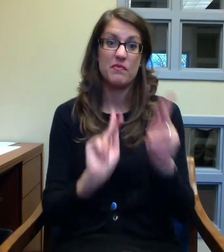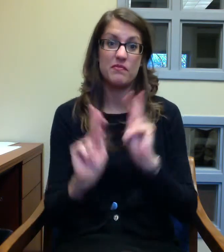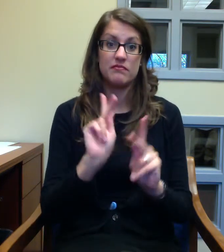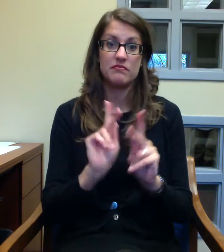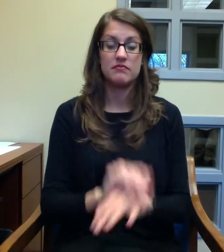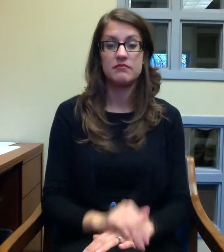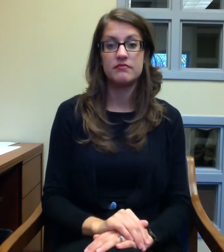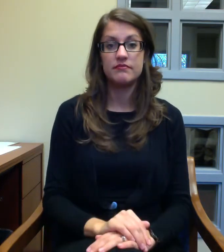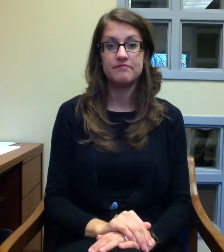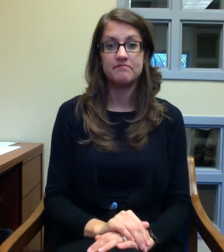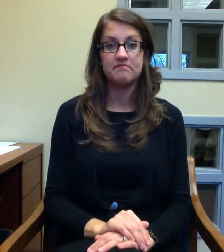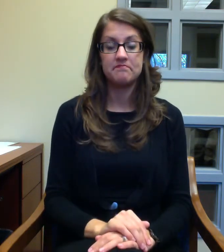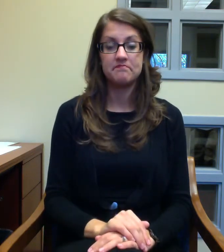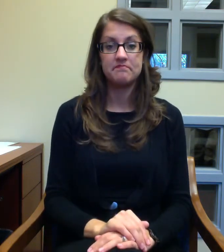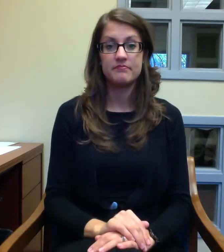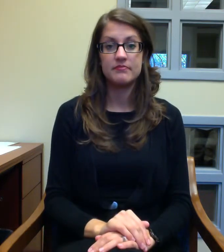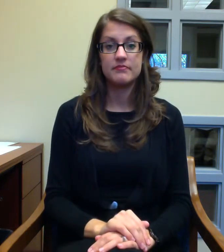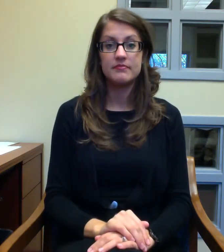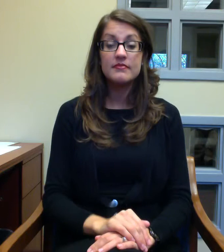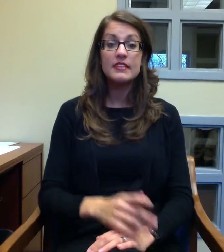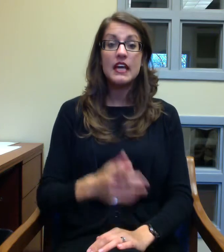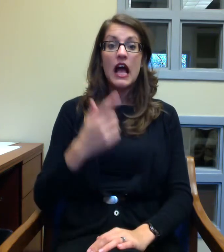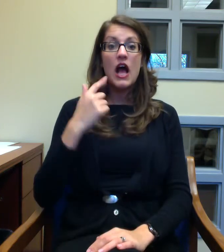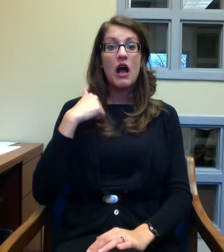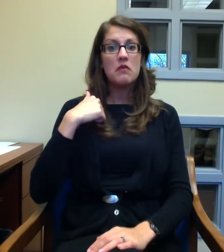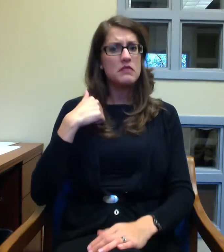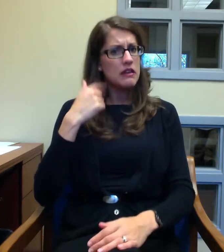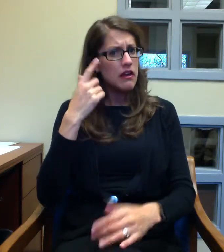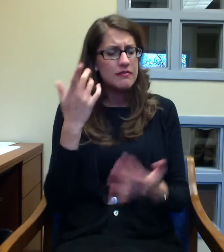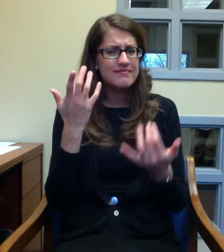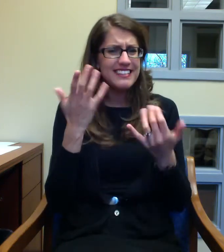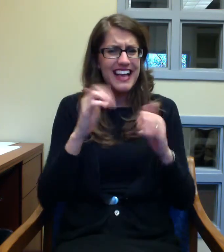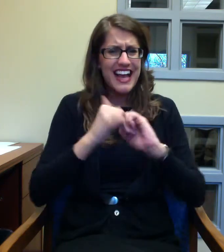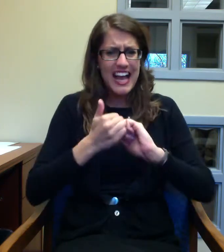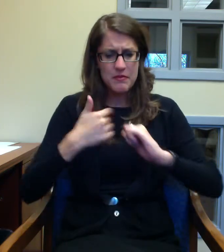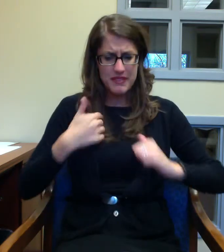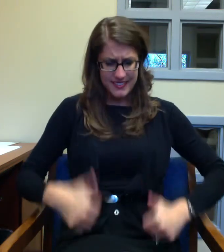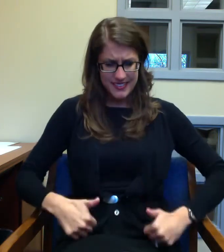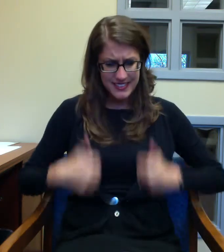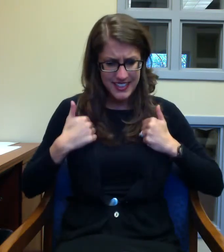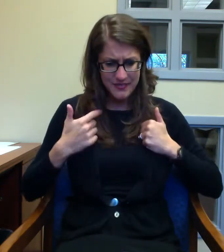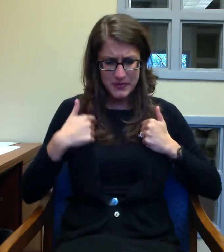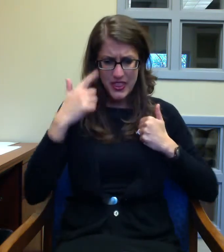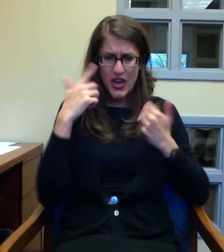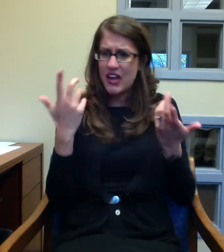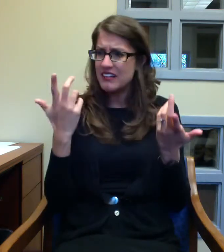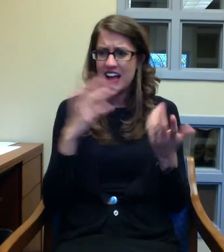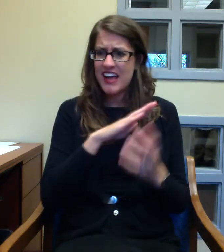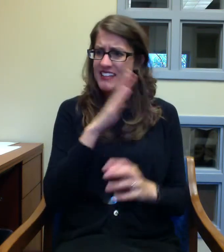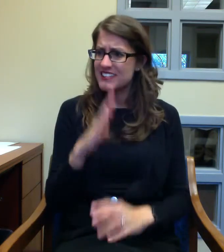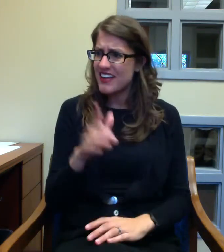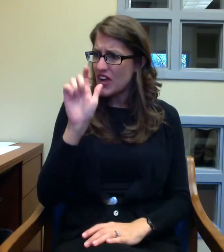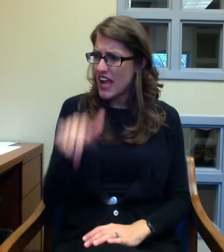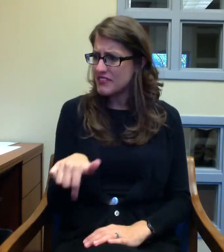How do we live with something we never thought we would have to live with? How do we live with a body or